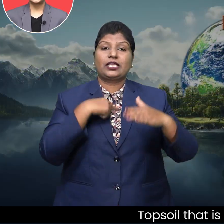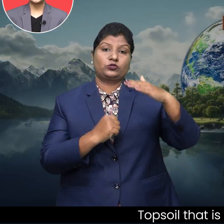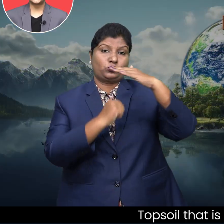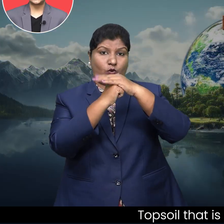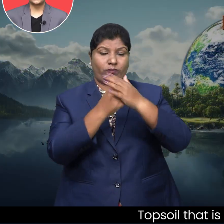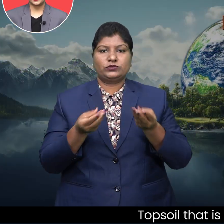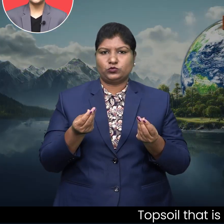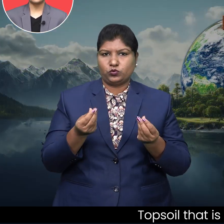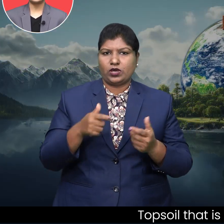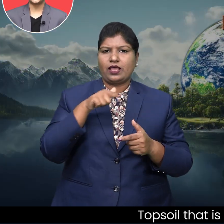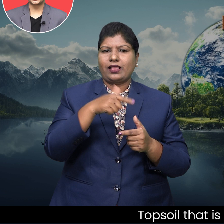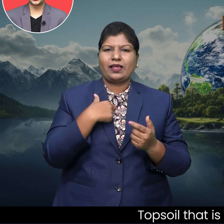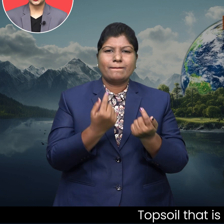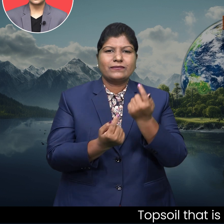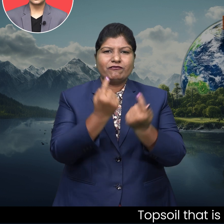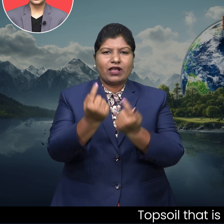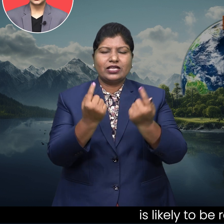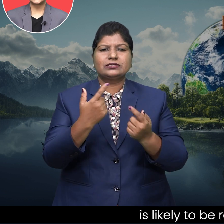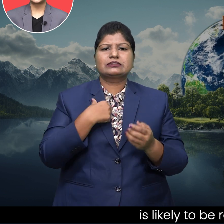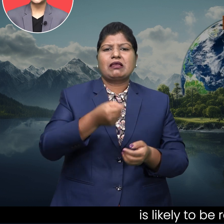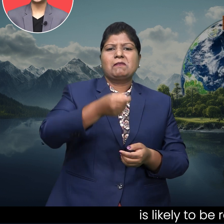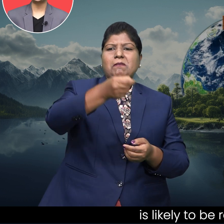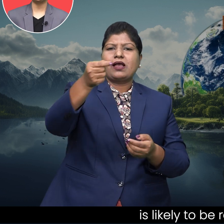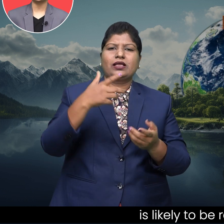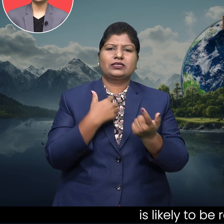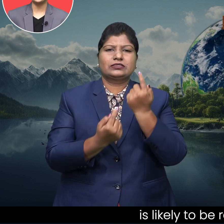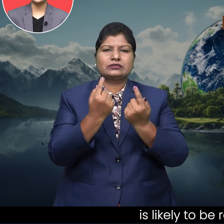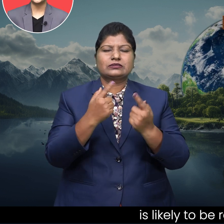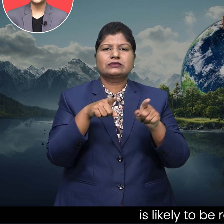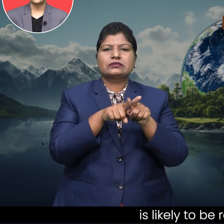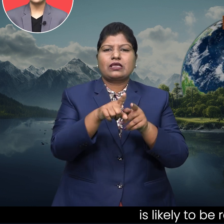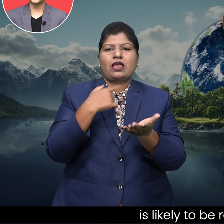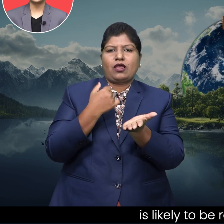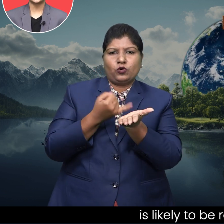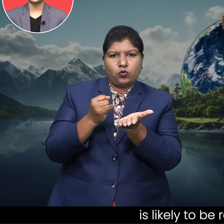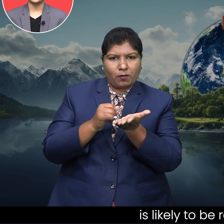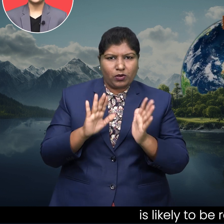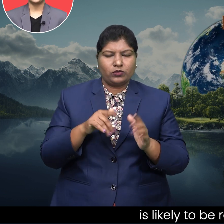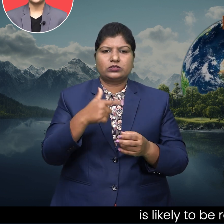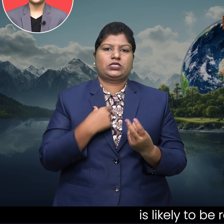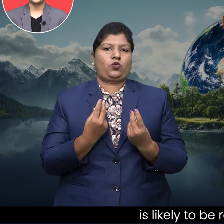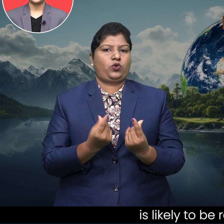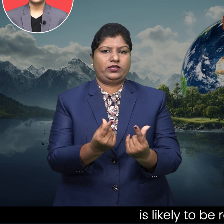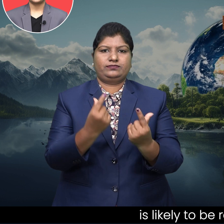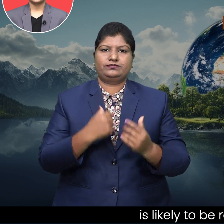Topsoil that is barren of vegetation is likely to be removed very quickly.